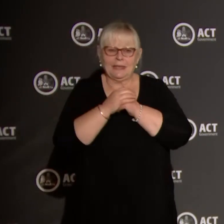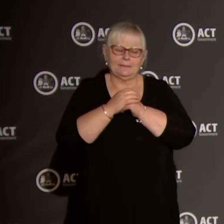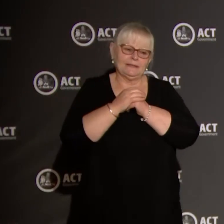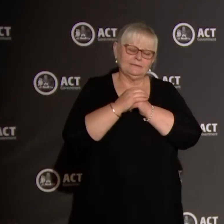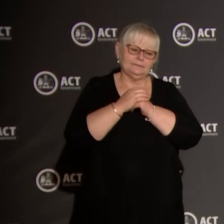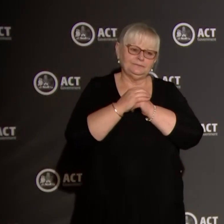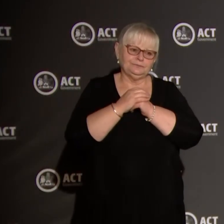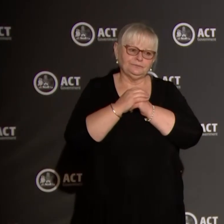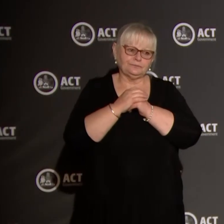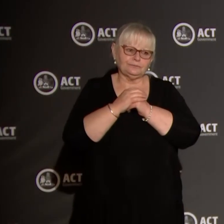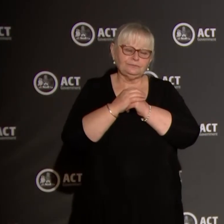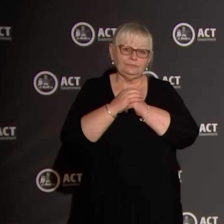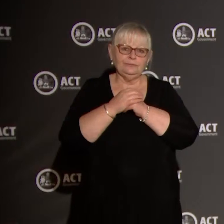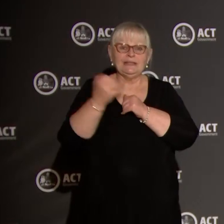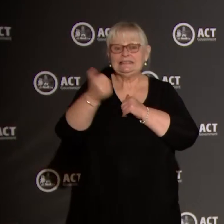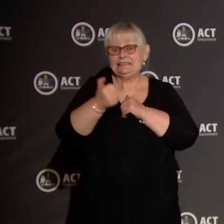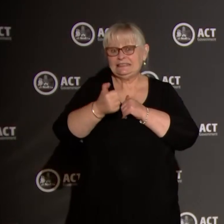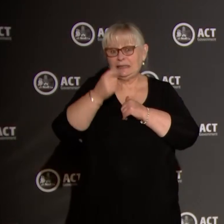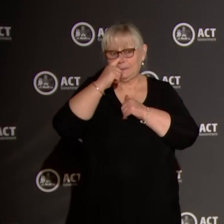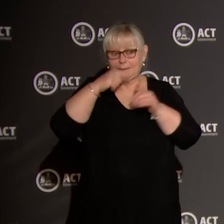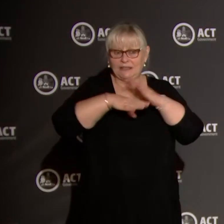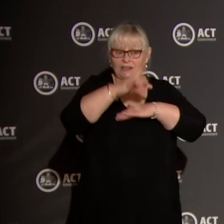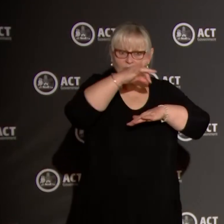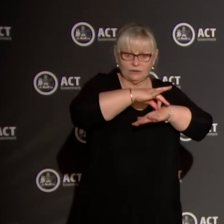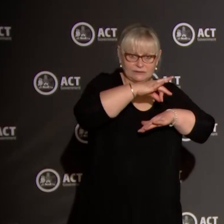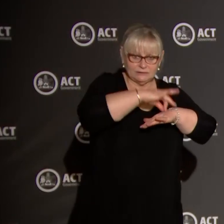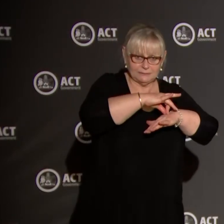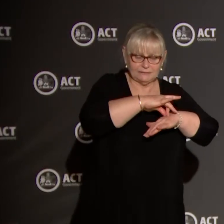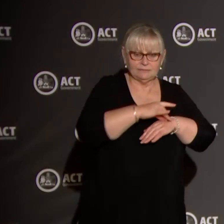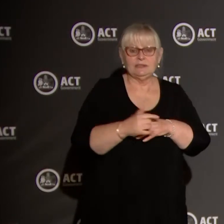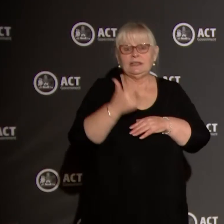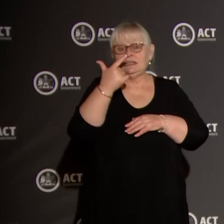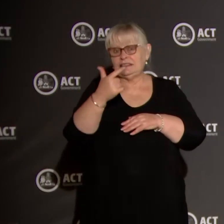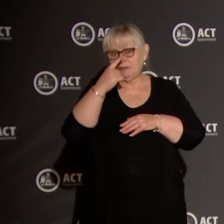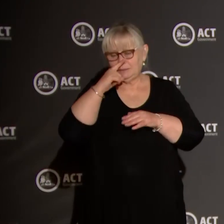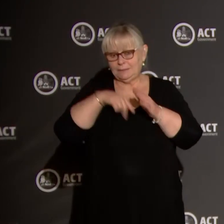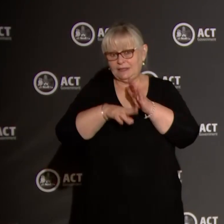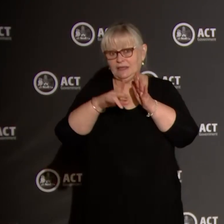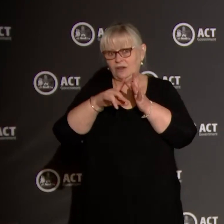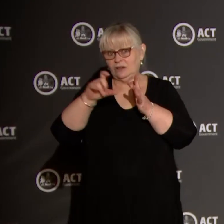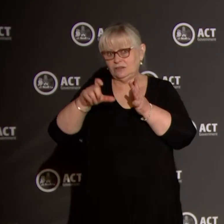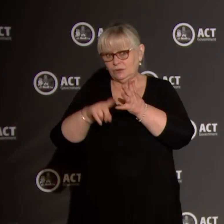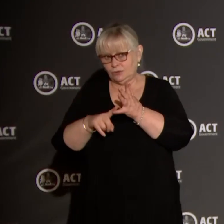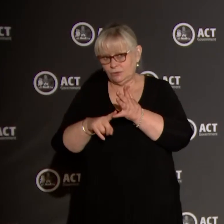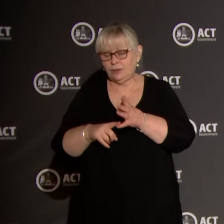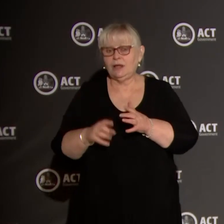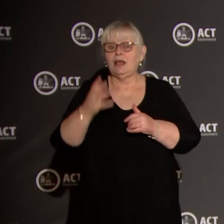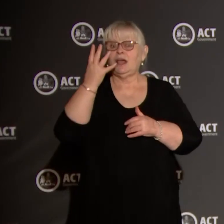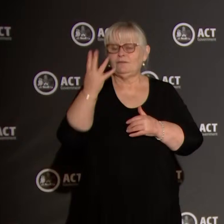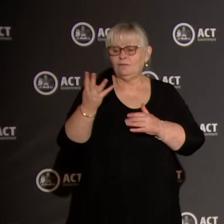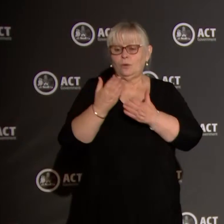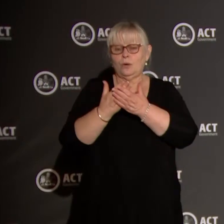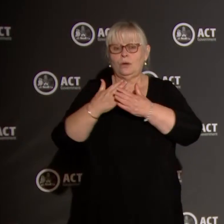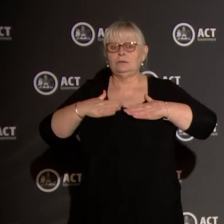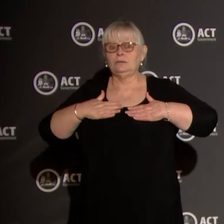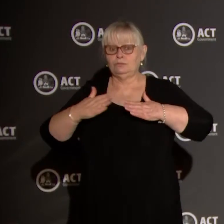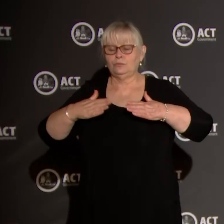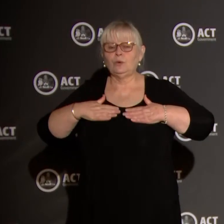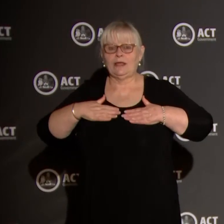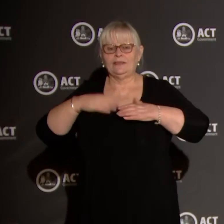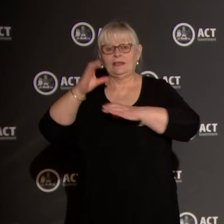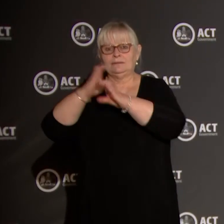others. 16 people are in our hospitals, 7 in intensive care, and 4 requiring